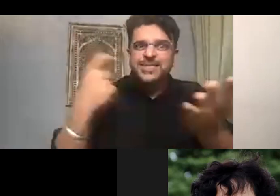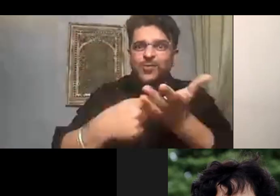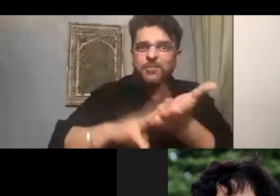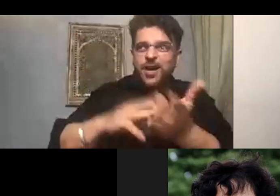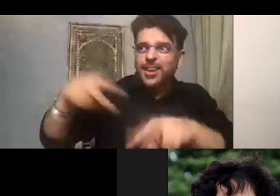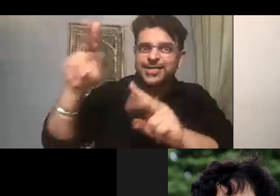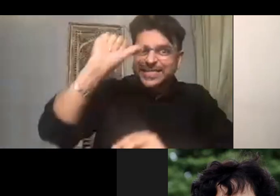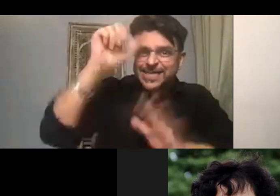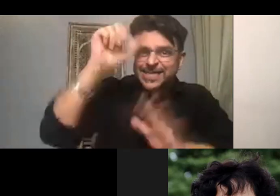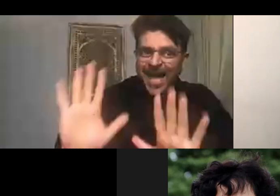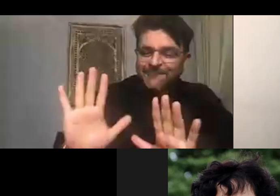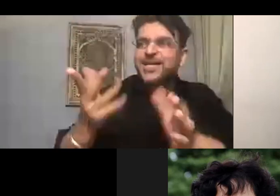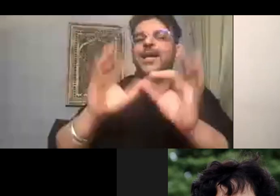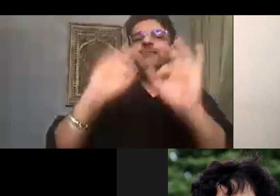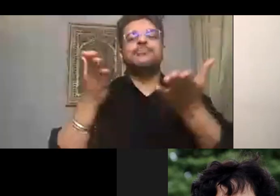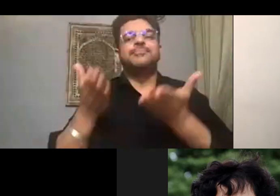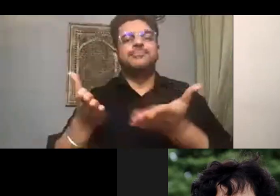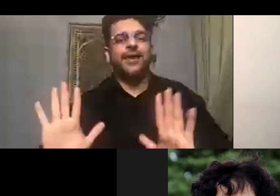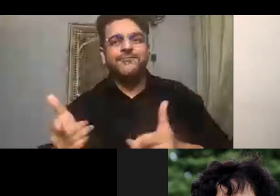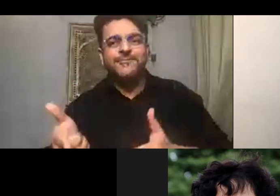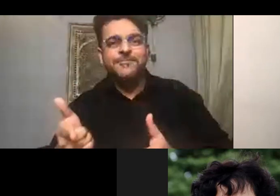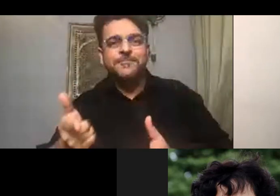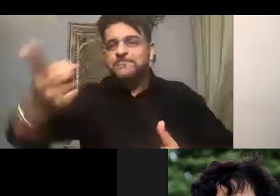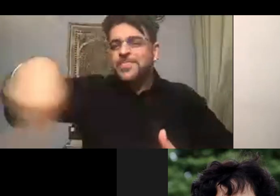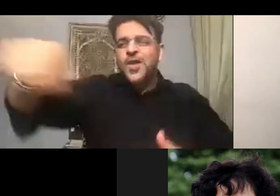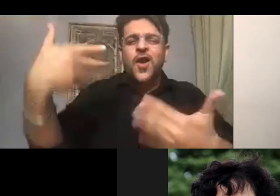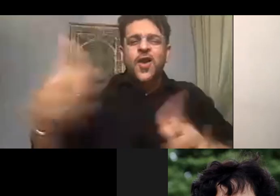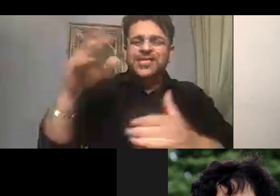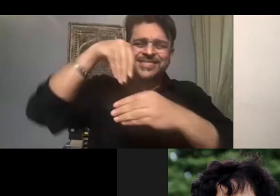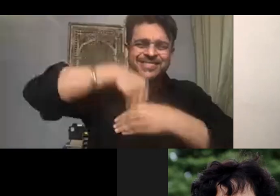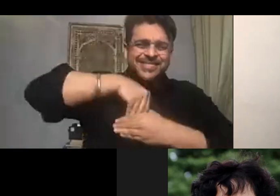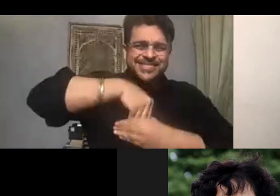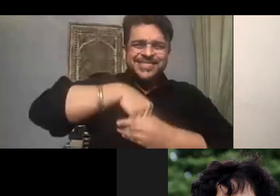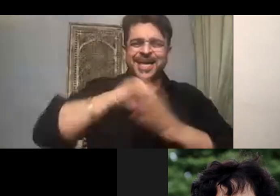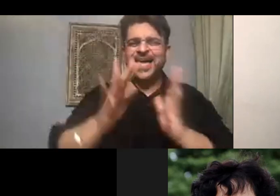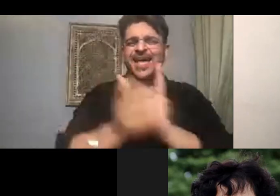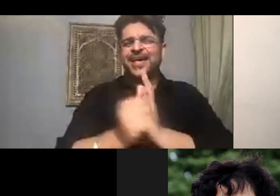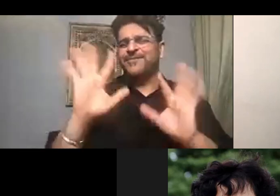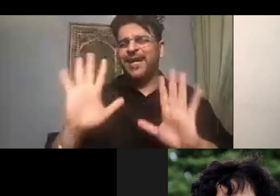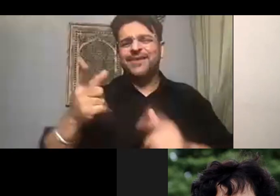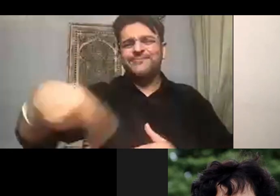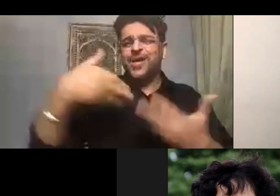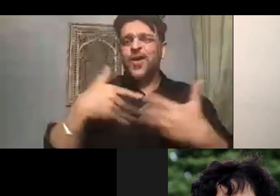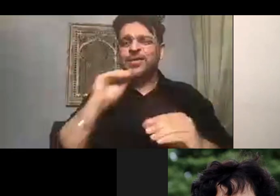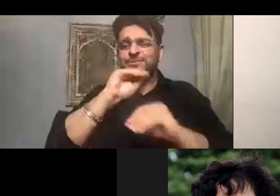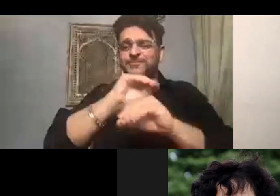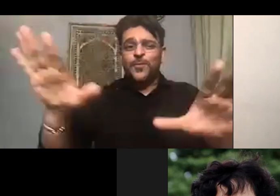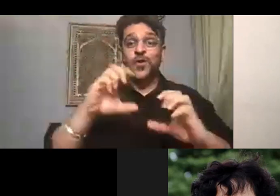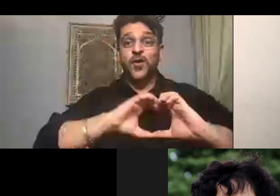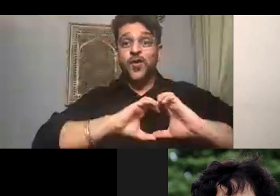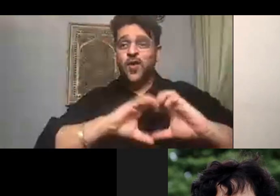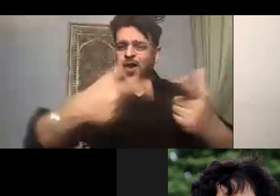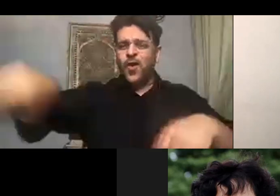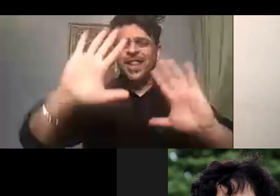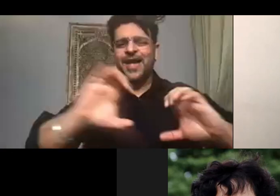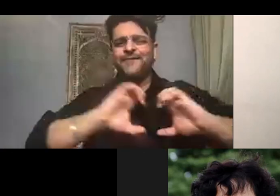world also, we can see there are so many role models here in India, we can showcase the world as well. So you have it in you. You're all very, very skilled.